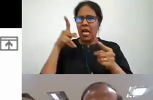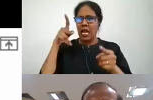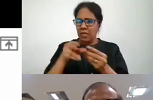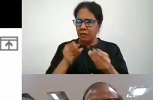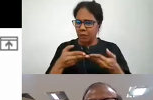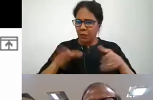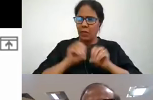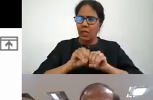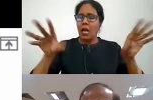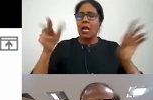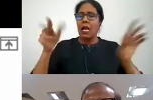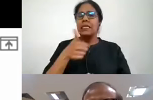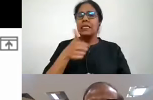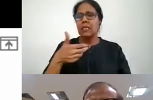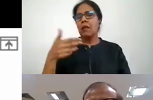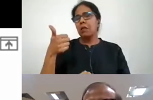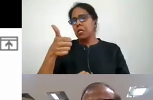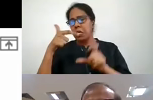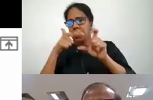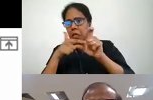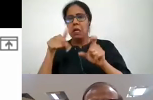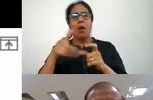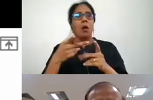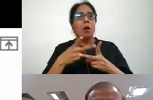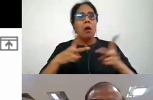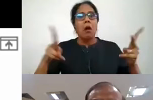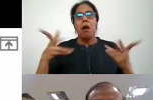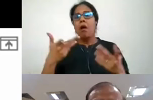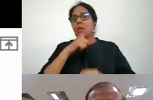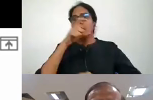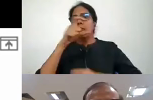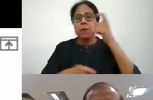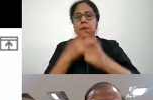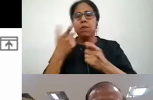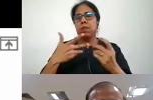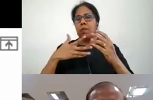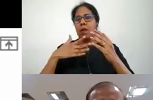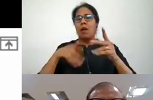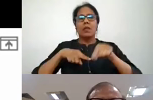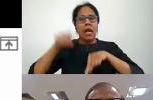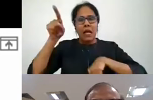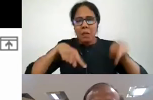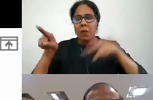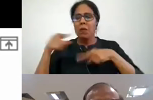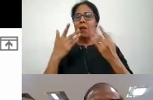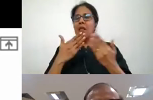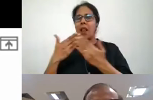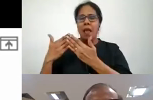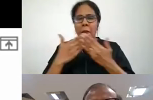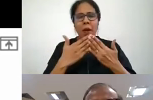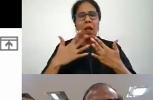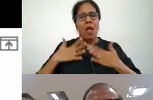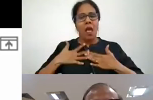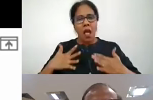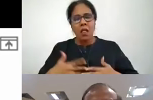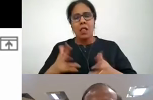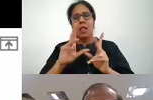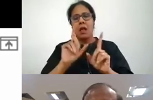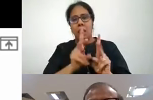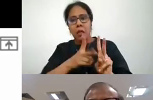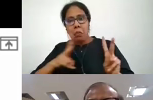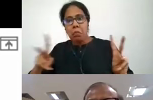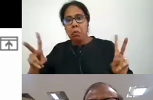markets are opened. Industrial manufacturing, HD mall, residential transportation, education. The key, some of the key environments